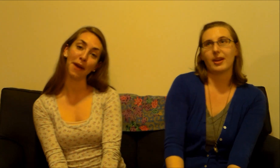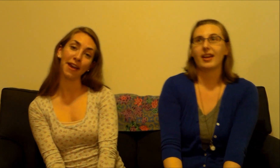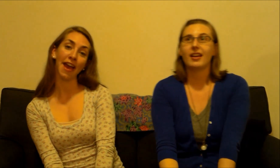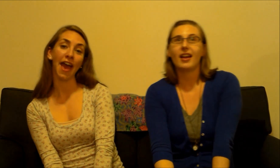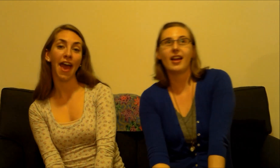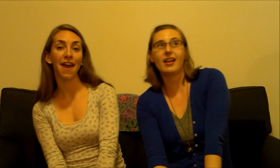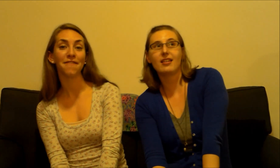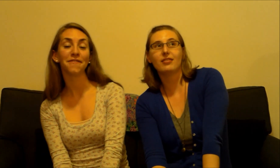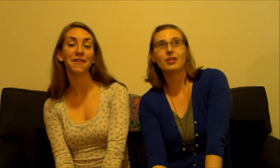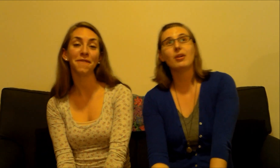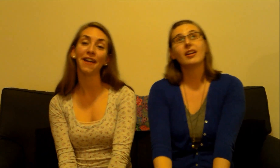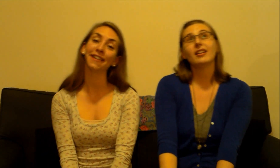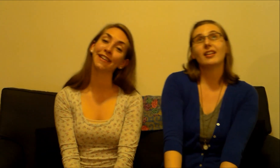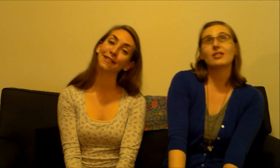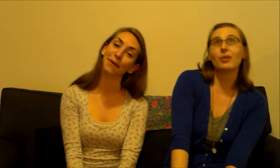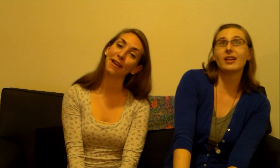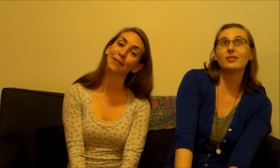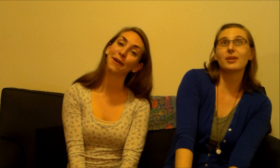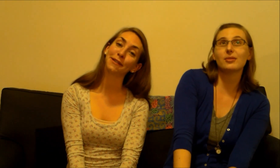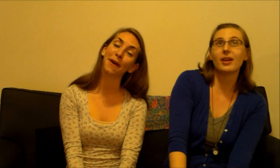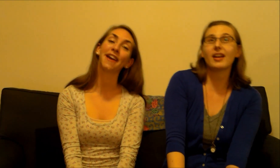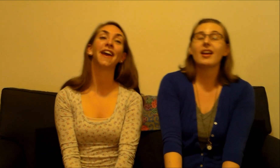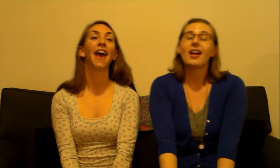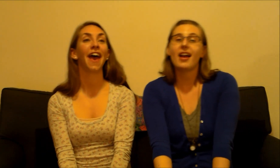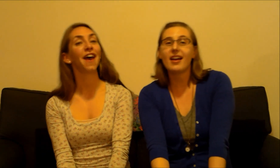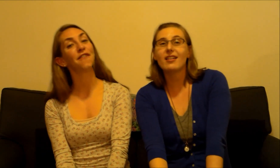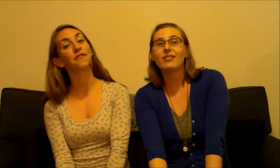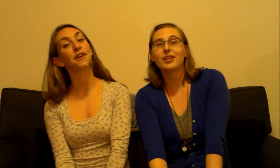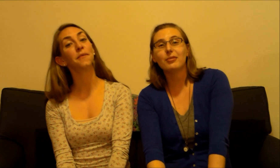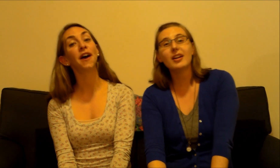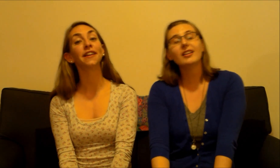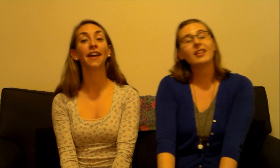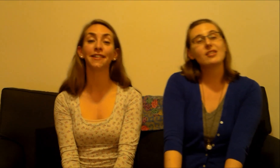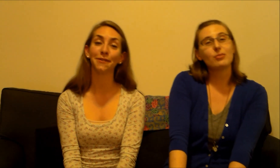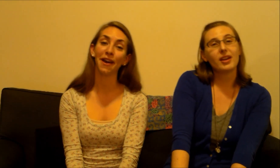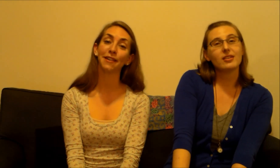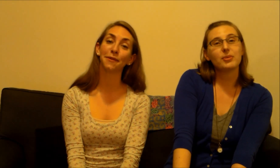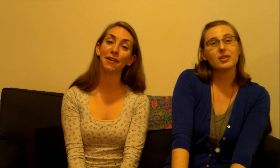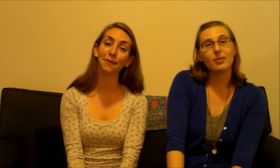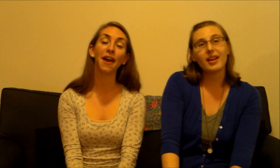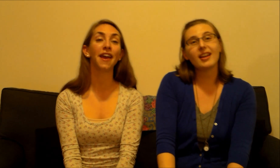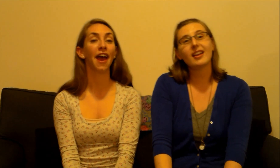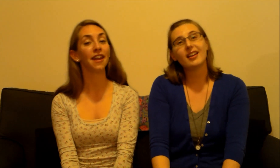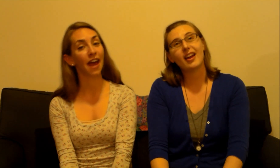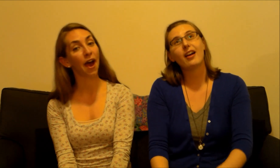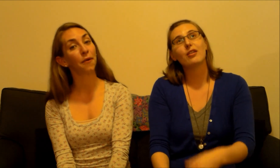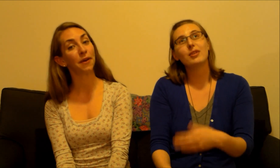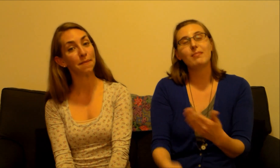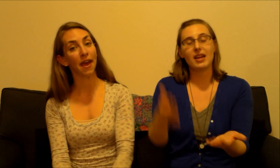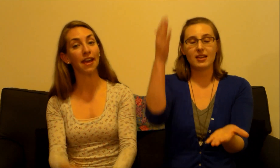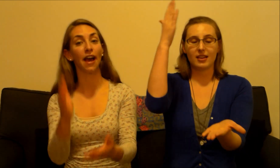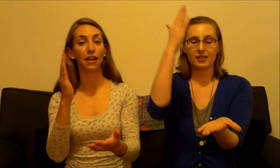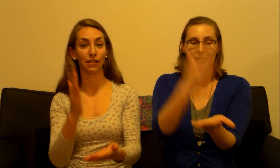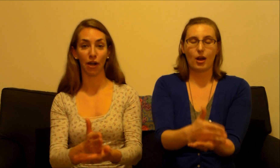sway. Everyone can sway, sway, sway. Everyone can sway, sway, sway, and now we make a